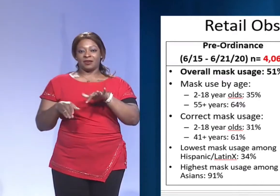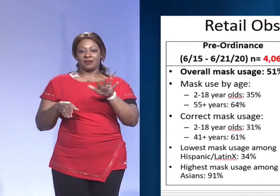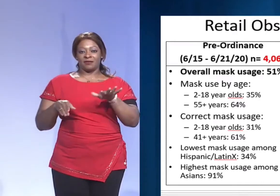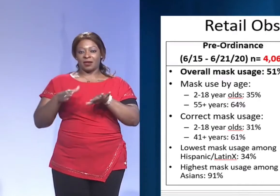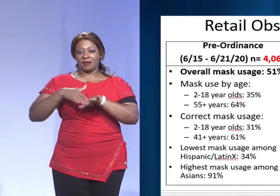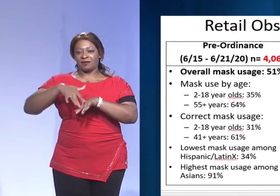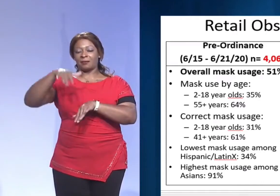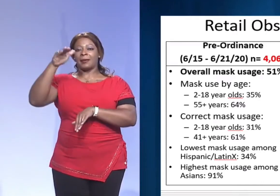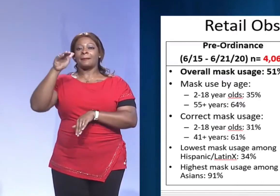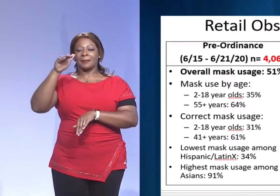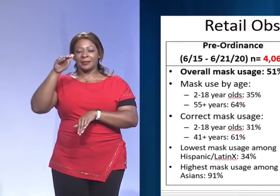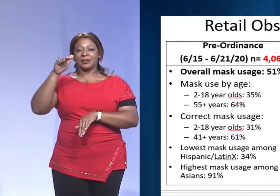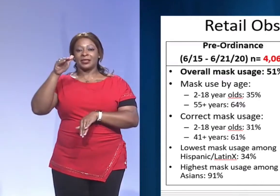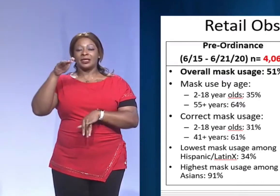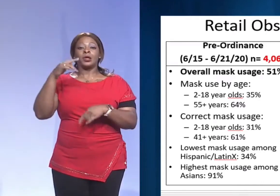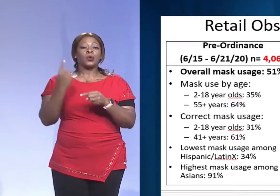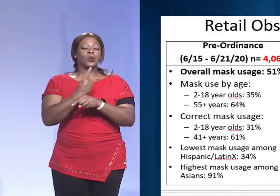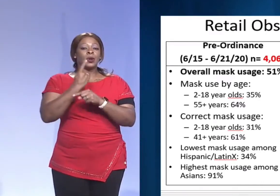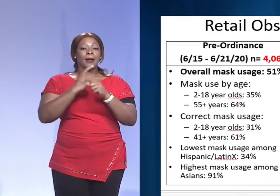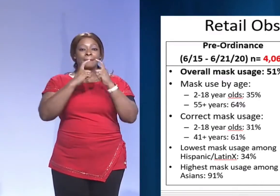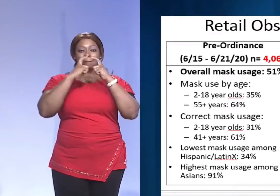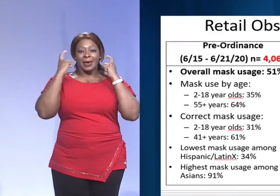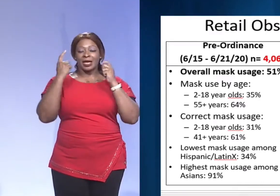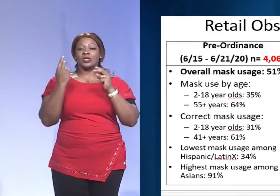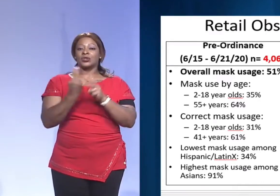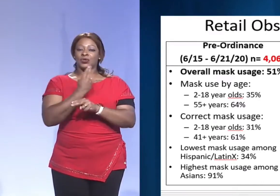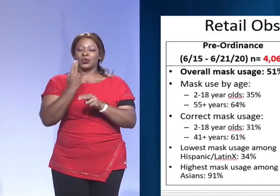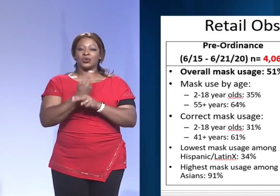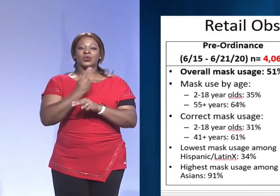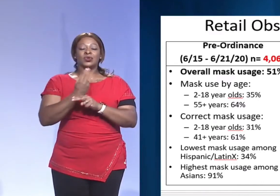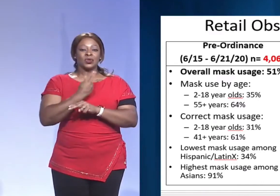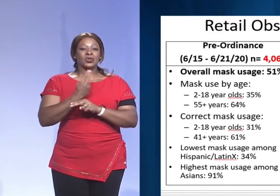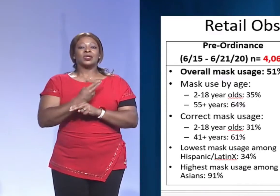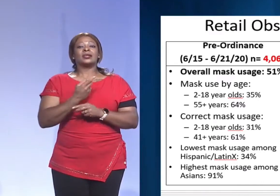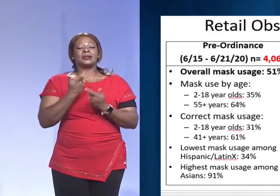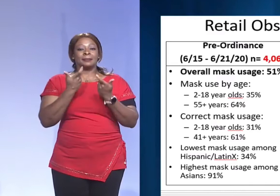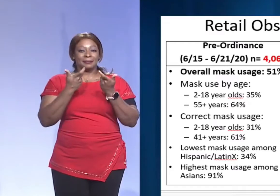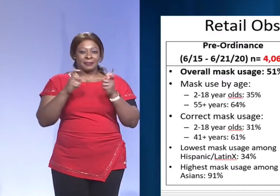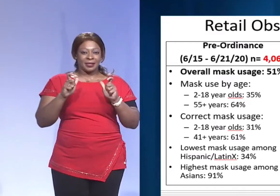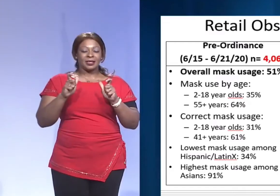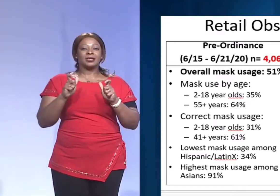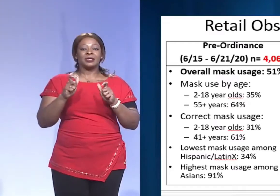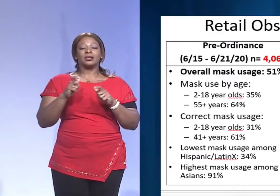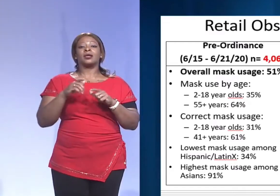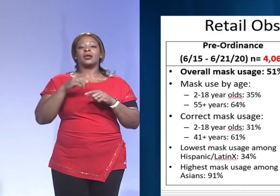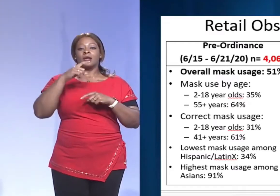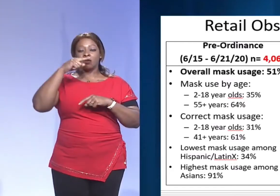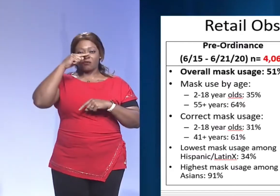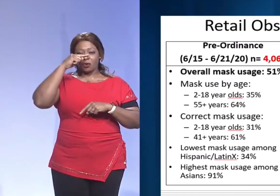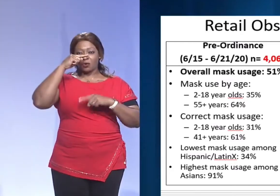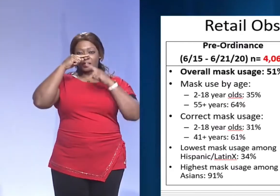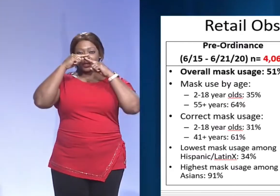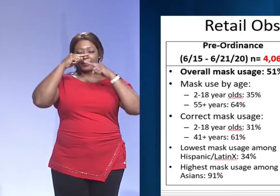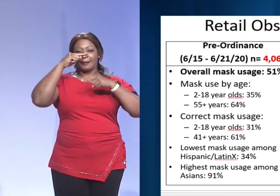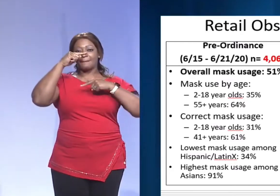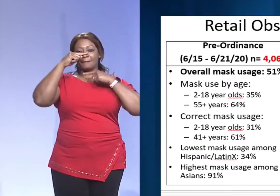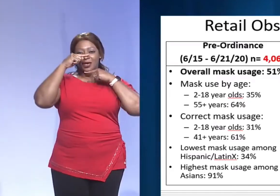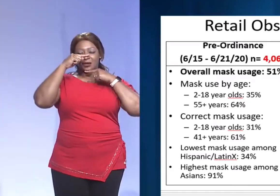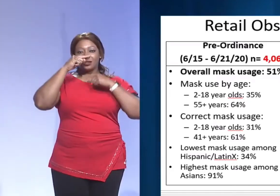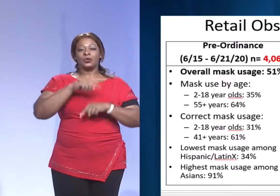and older. Correct mask usage was a bit lower, with the correct mask being over your nose and mouth. 2